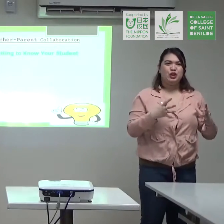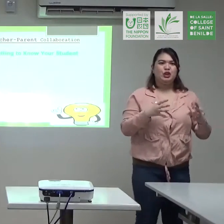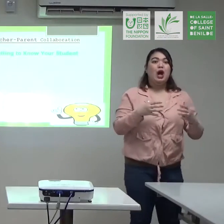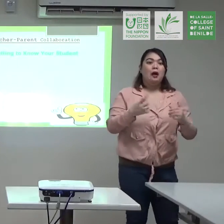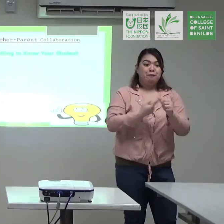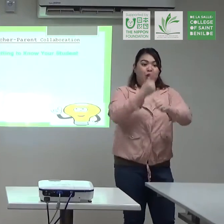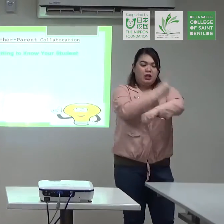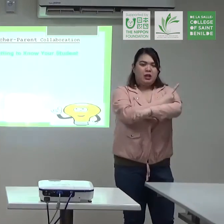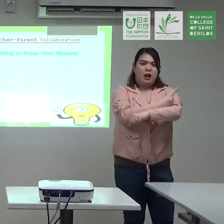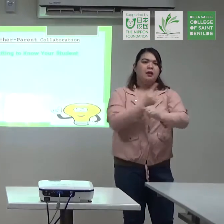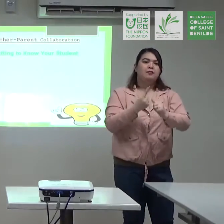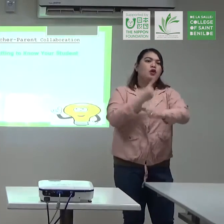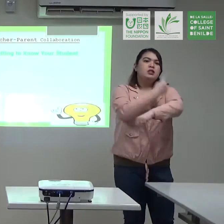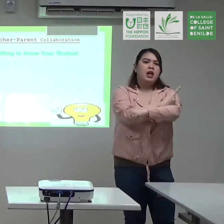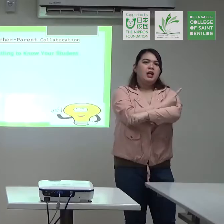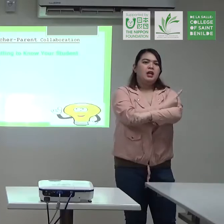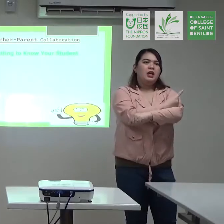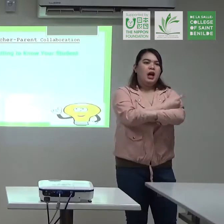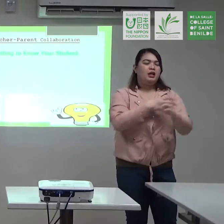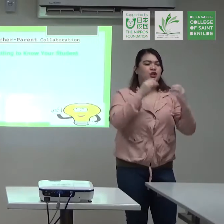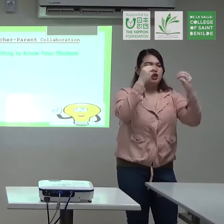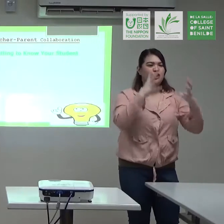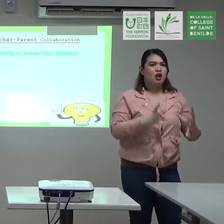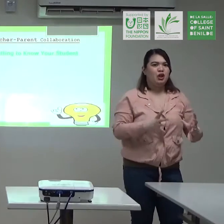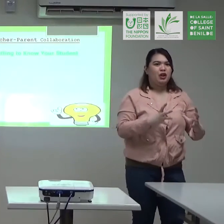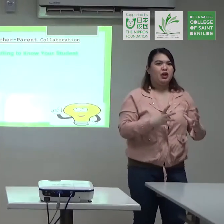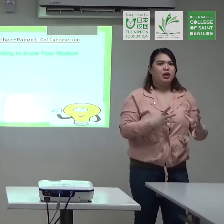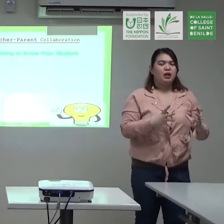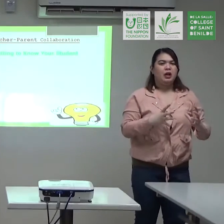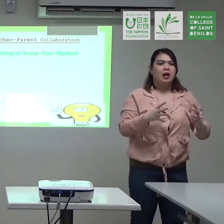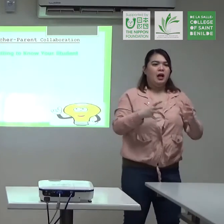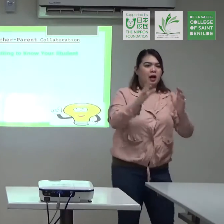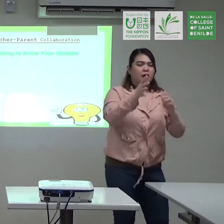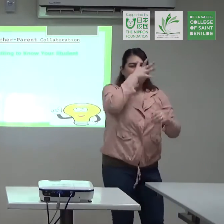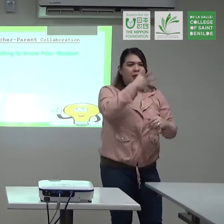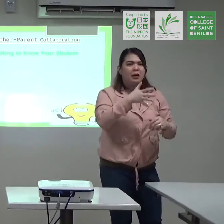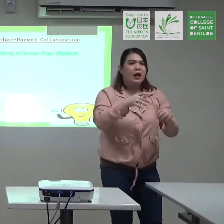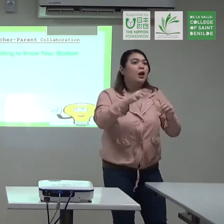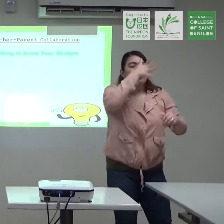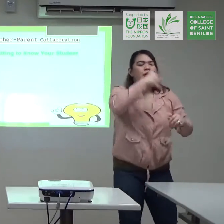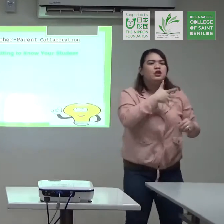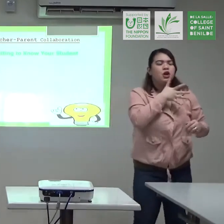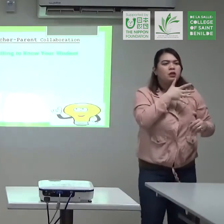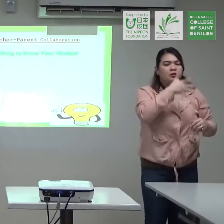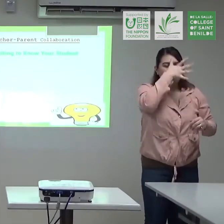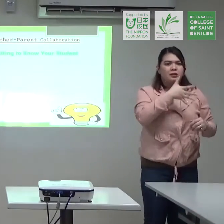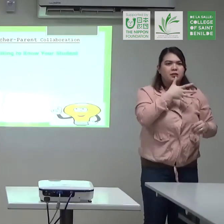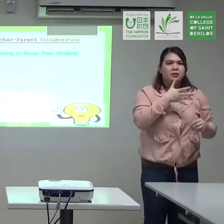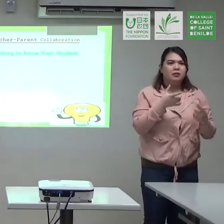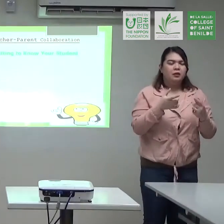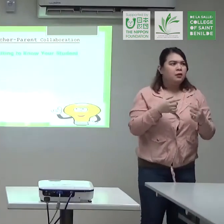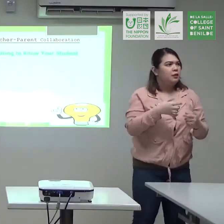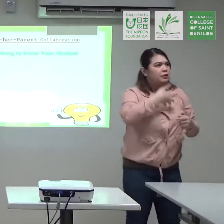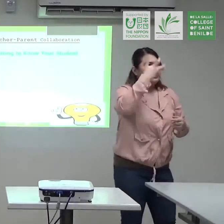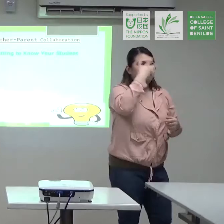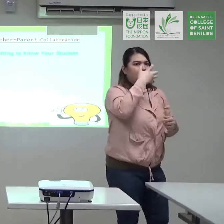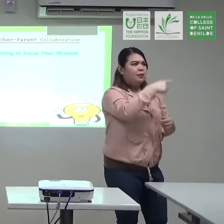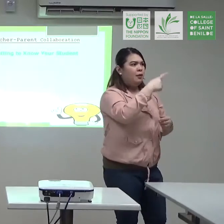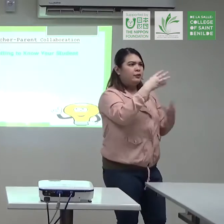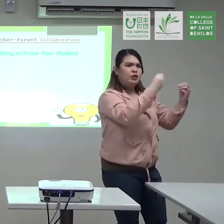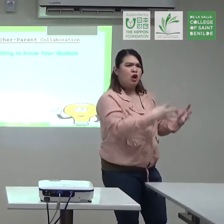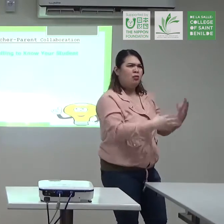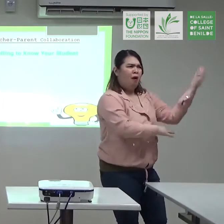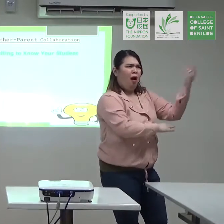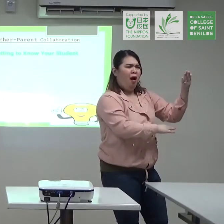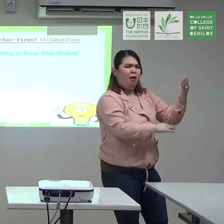first day, she wanted to impress. Yung parents, klase ka agad. Sabi ko, bakit klase ka agad? Bakit